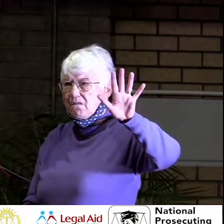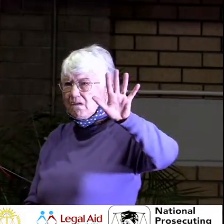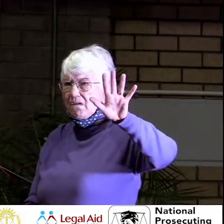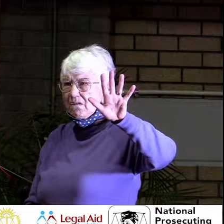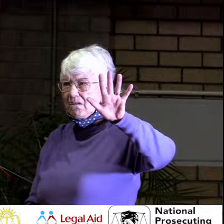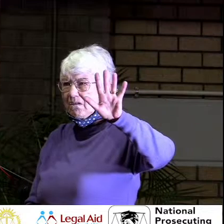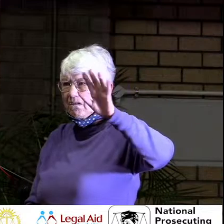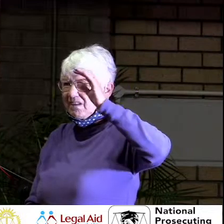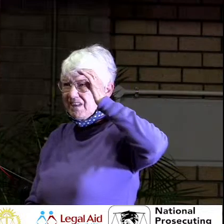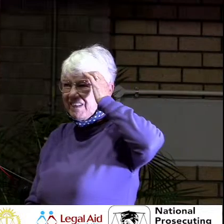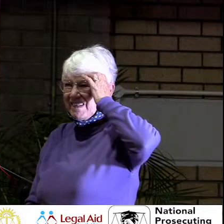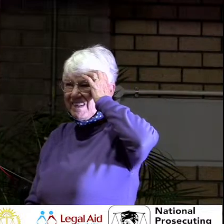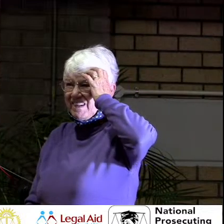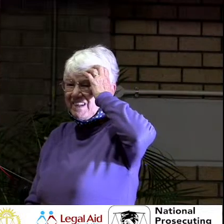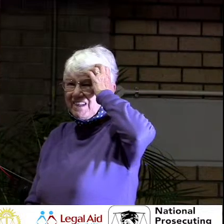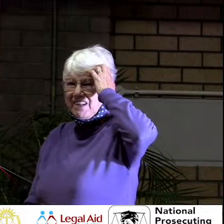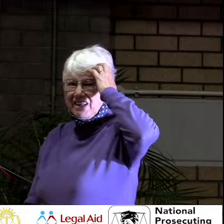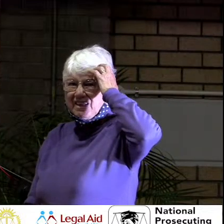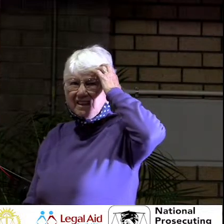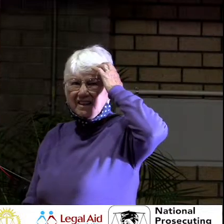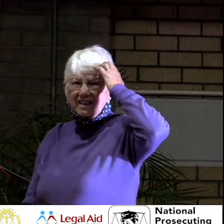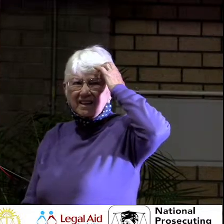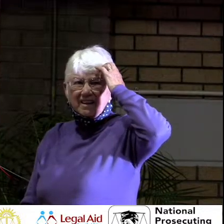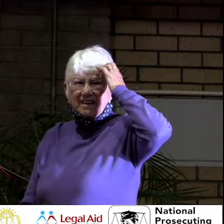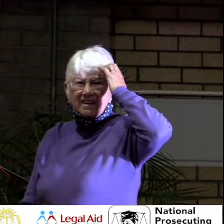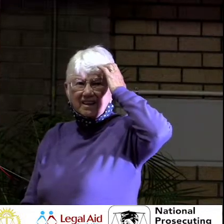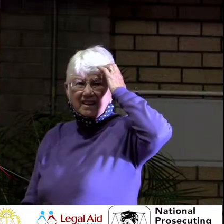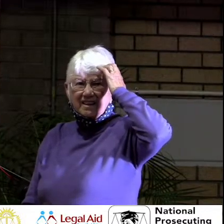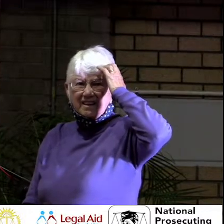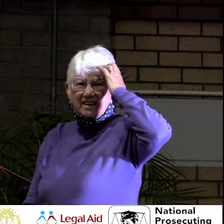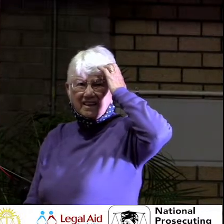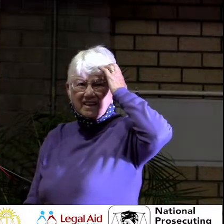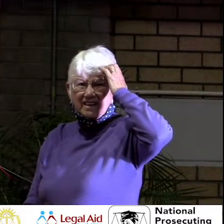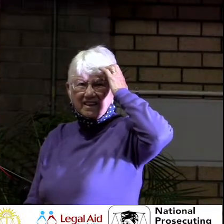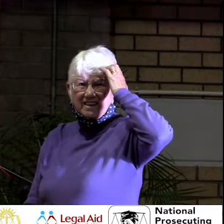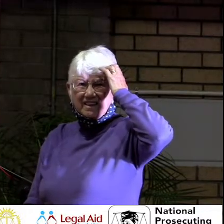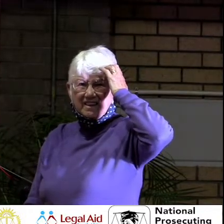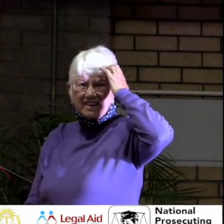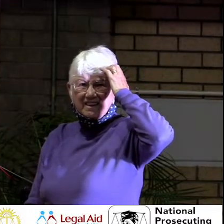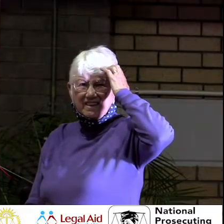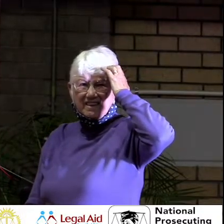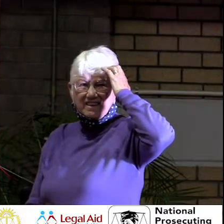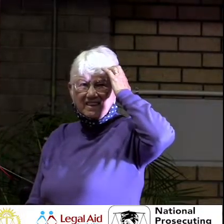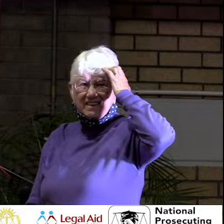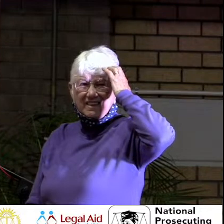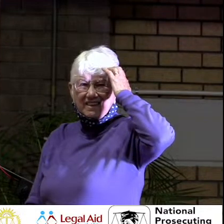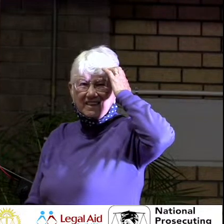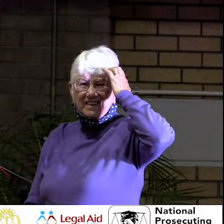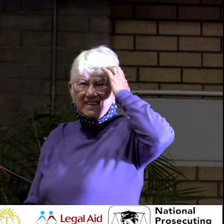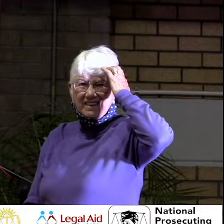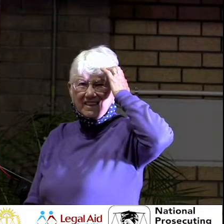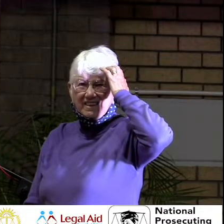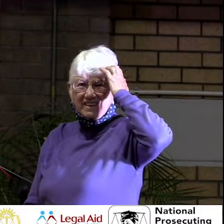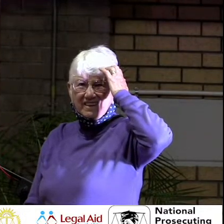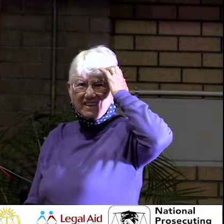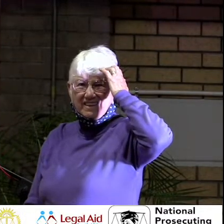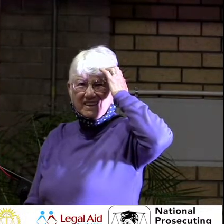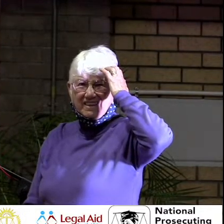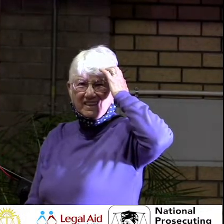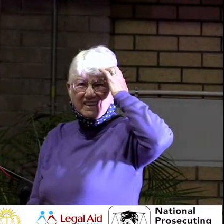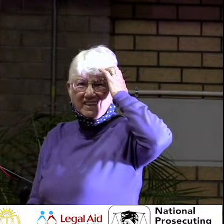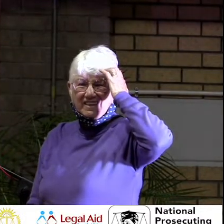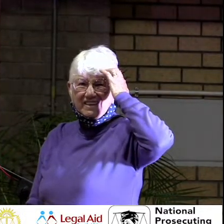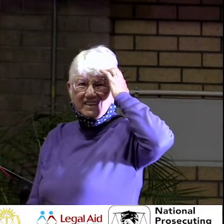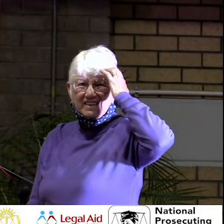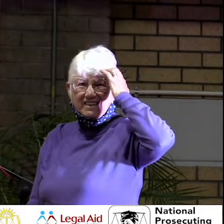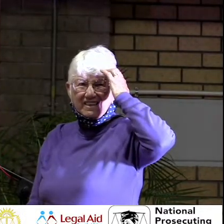The gentleman in red, number 1. The gentleman seated down, number 2. The lady next